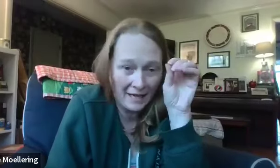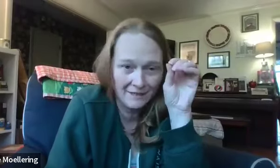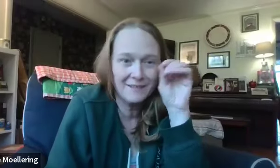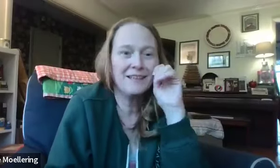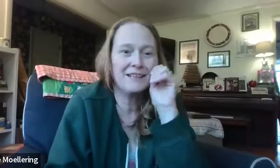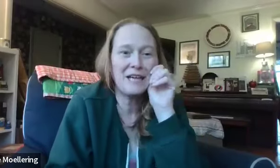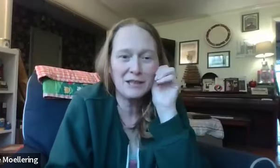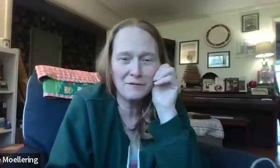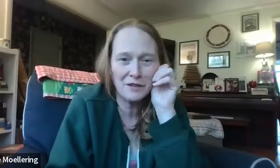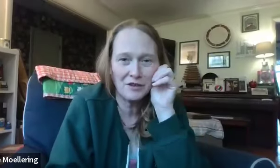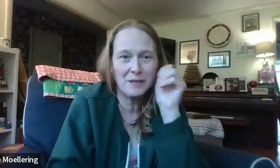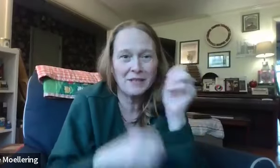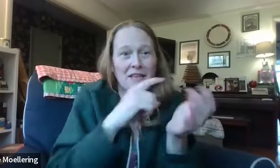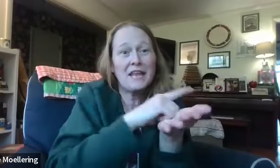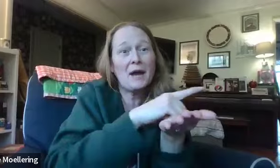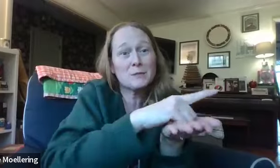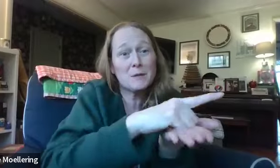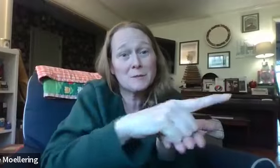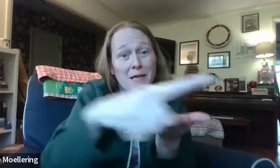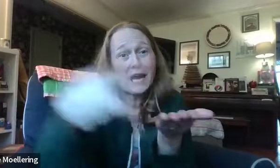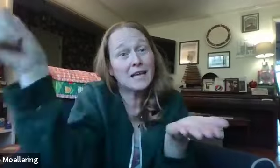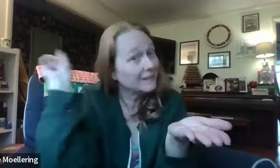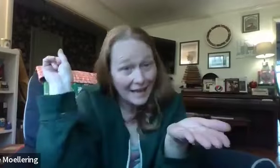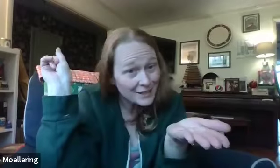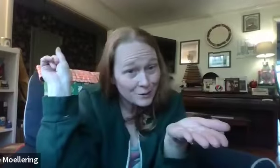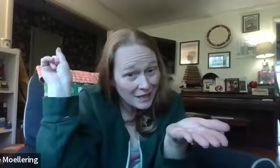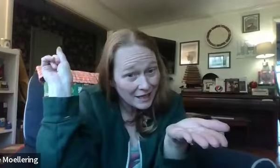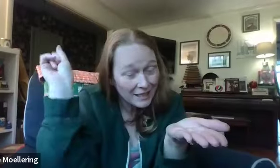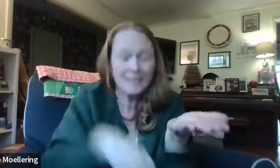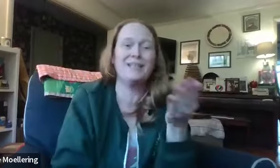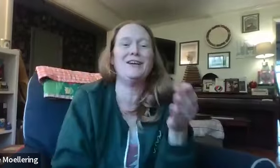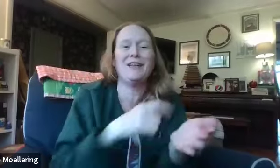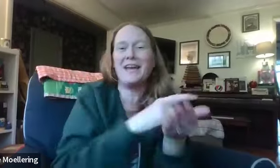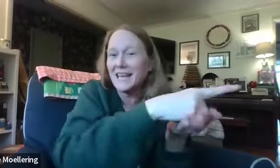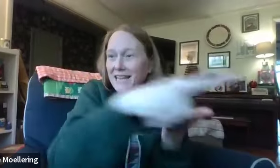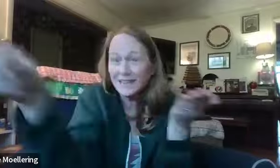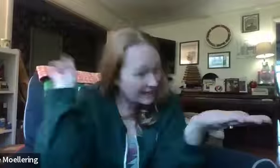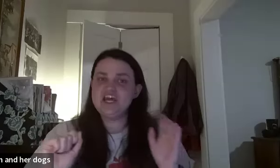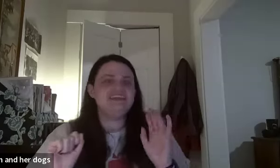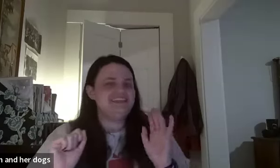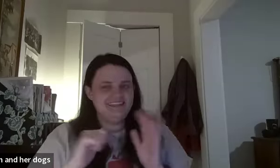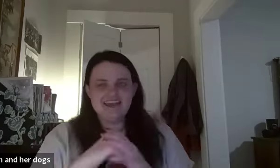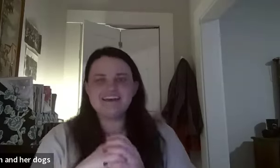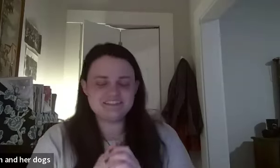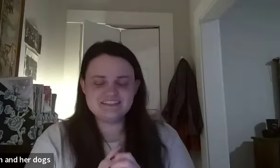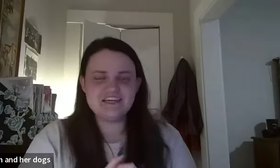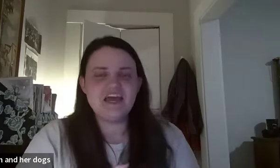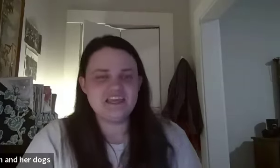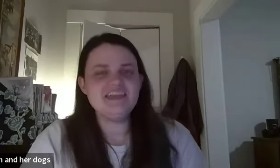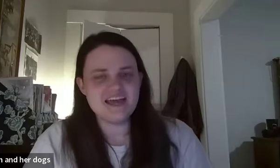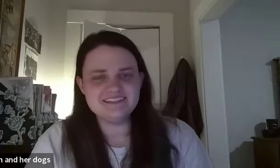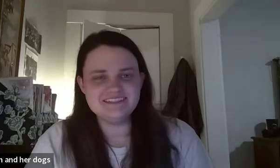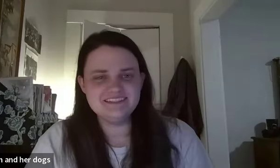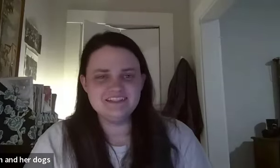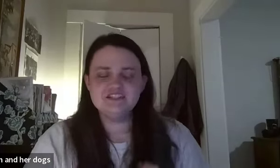dramatic. Like I love the thought of being like, that was supposed to be last week. Like Oh my gosh. Yes. like I'm throwing Yes. it behind